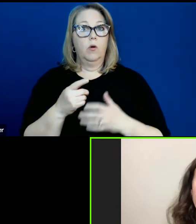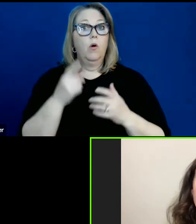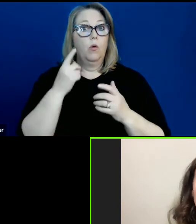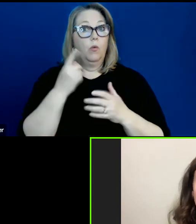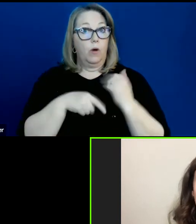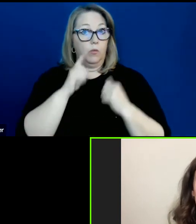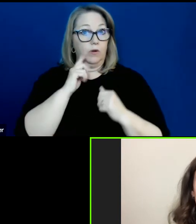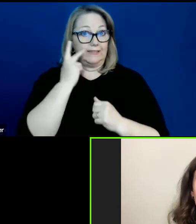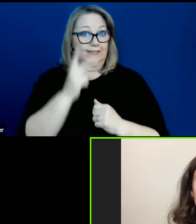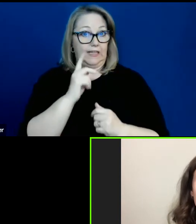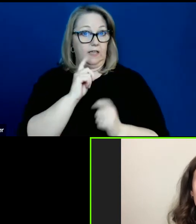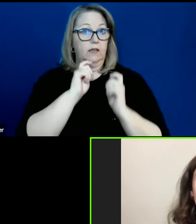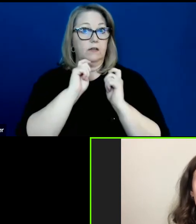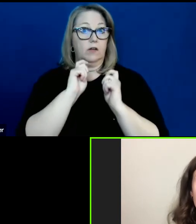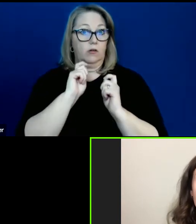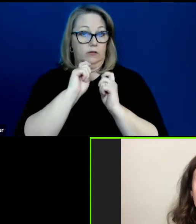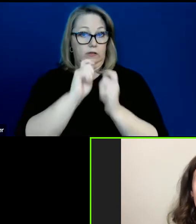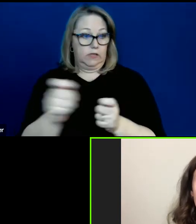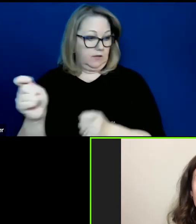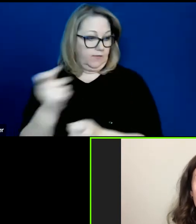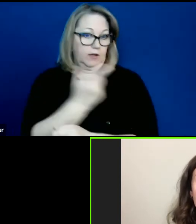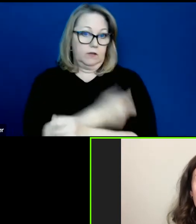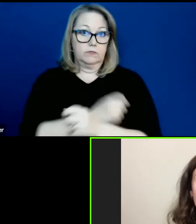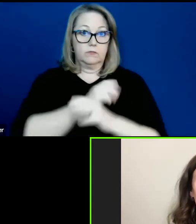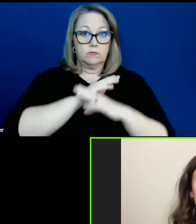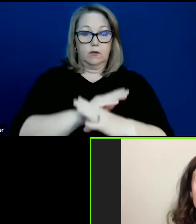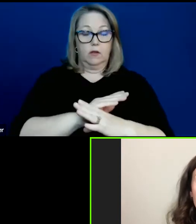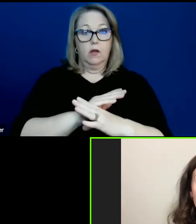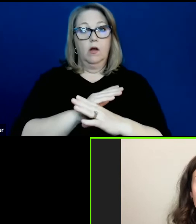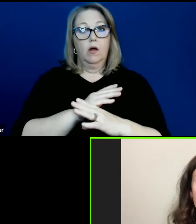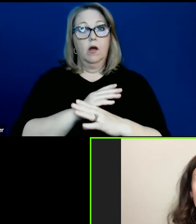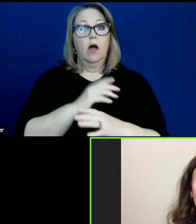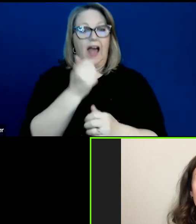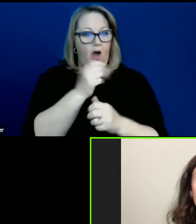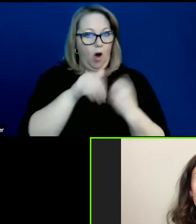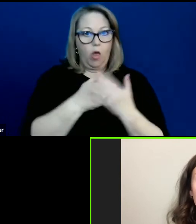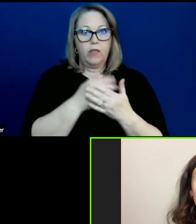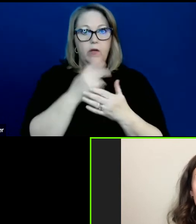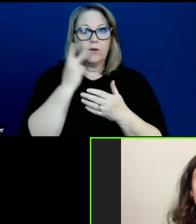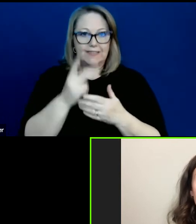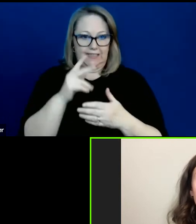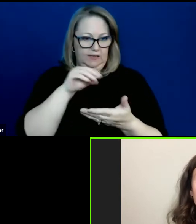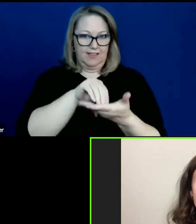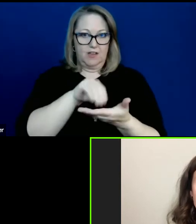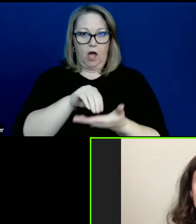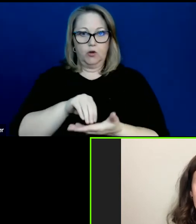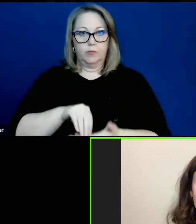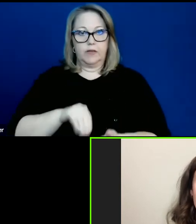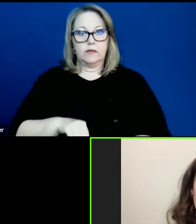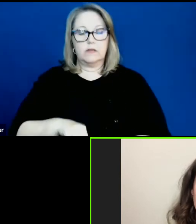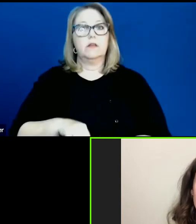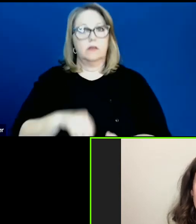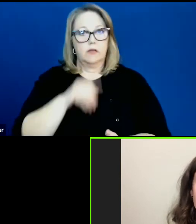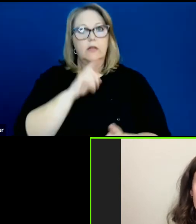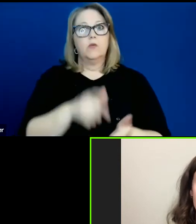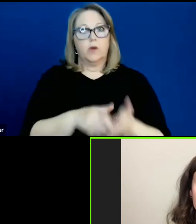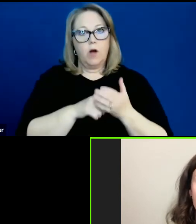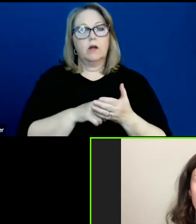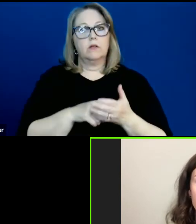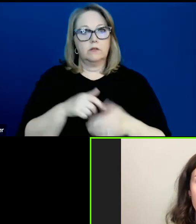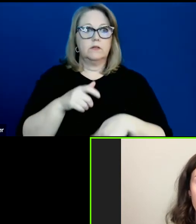are likely lagging behind the doses that are truly been administered. It is a large lift to put doses administered, enter